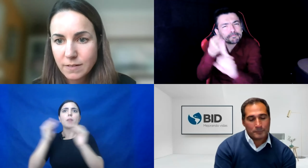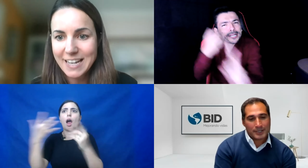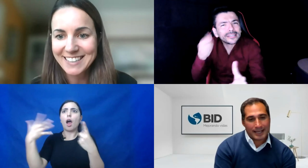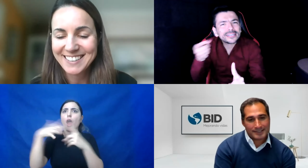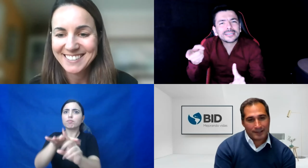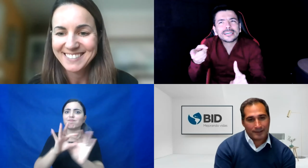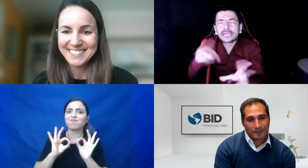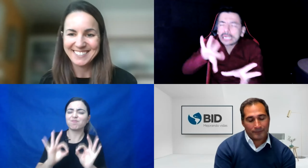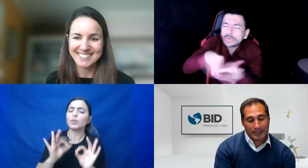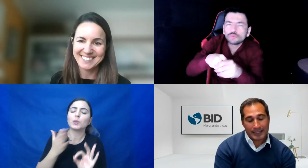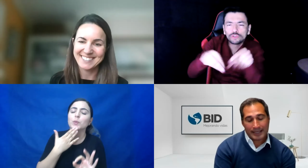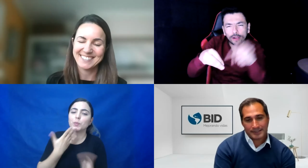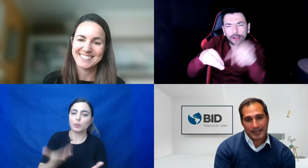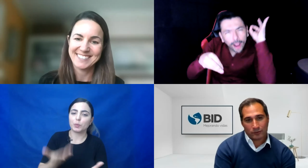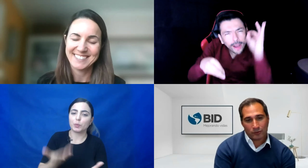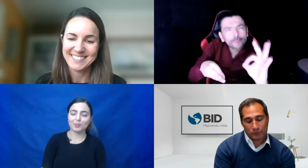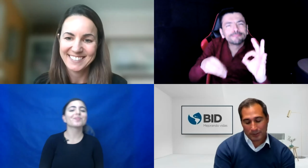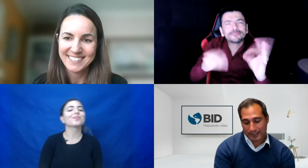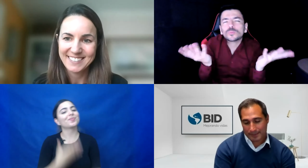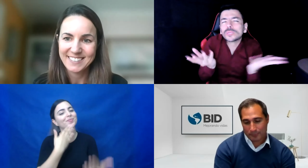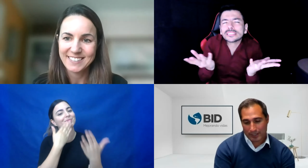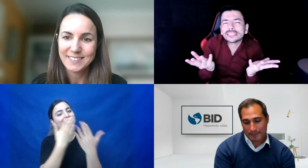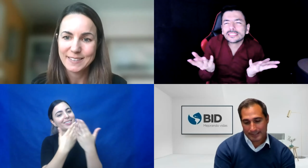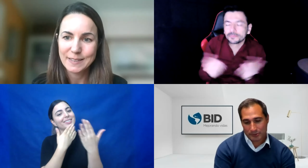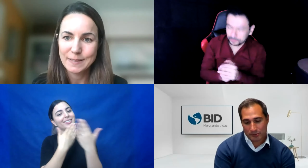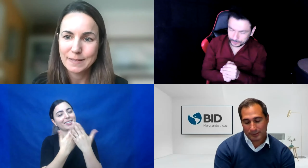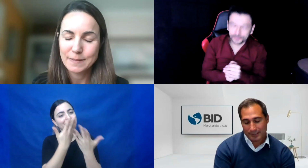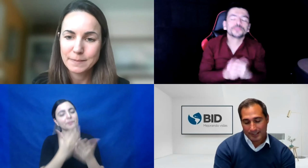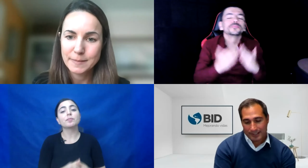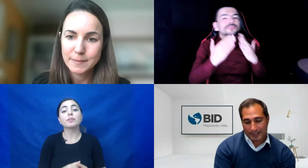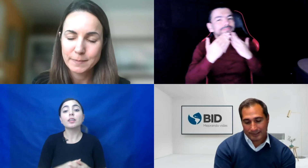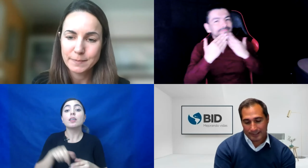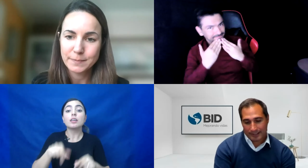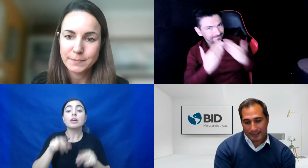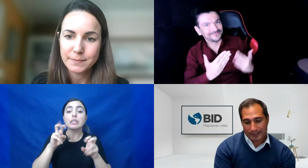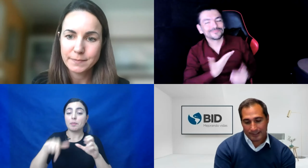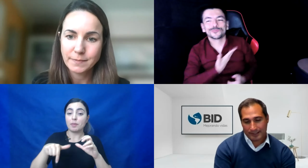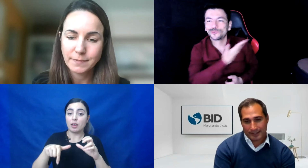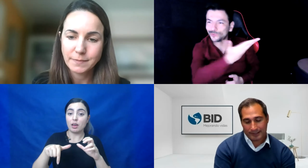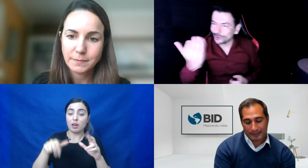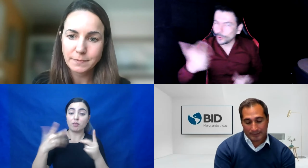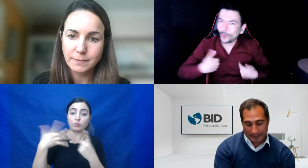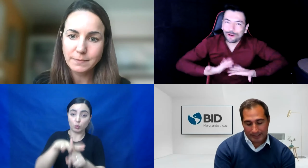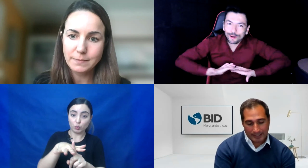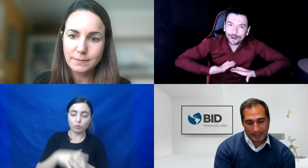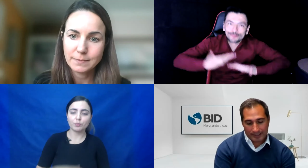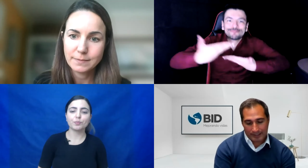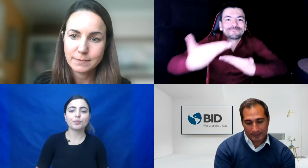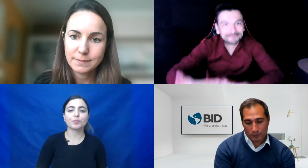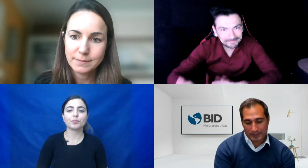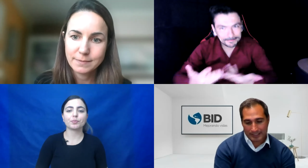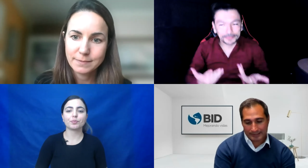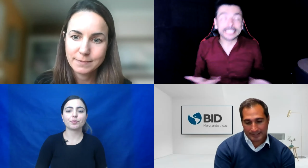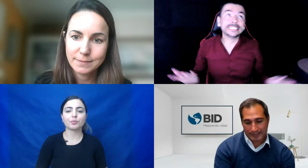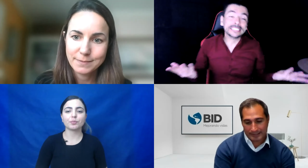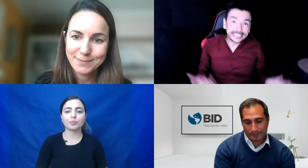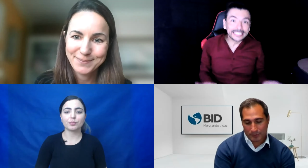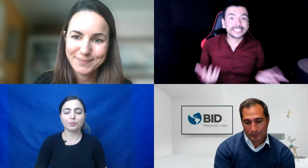on inclusion? Thank you, Federica, and thank you very much for your invitation.